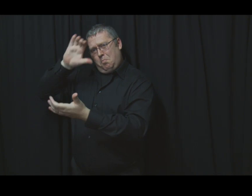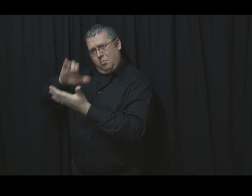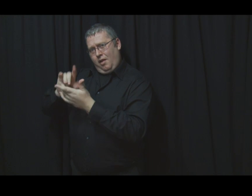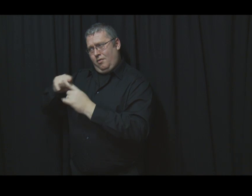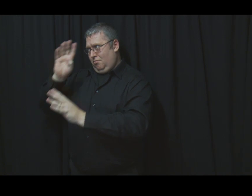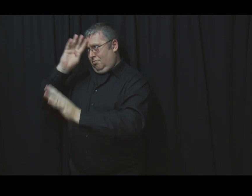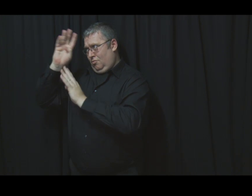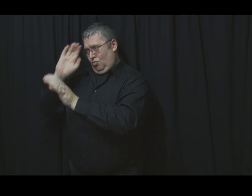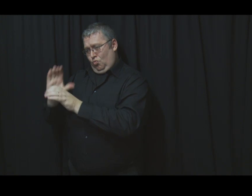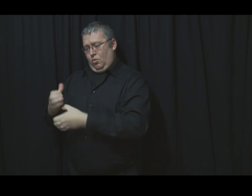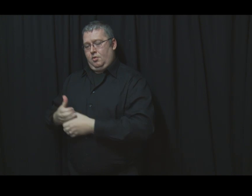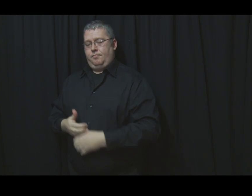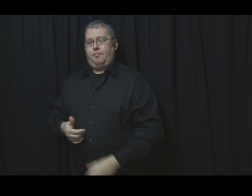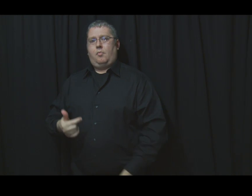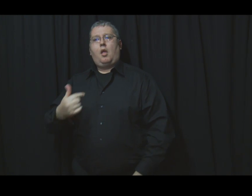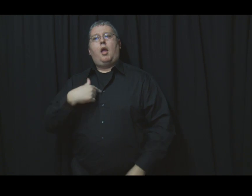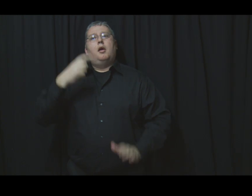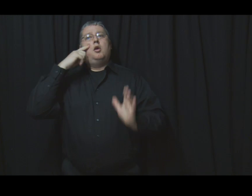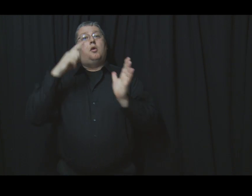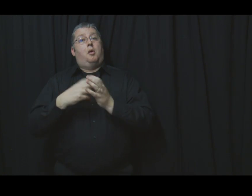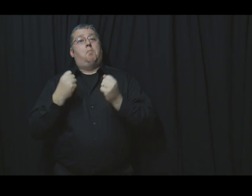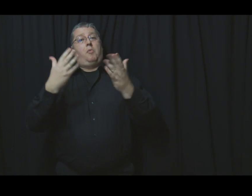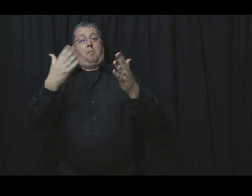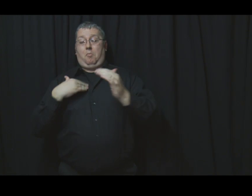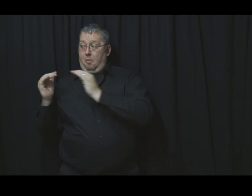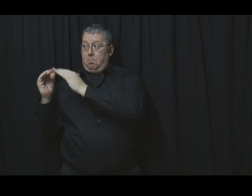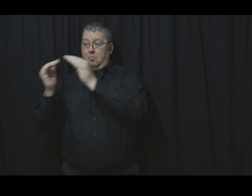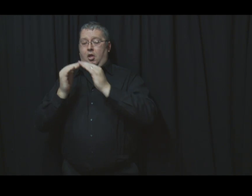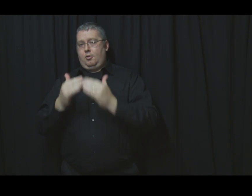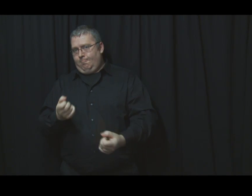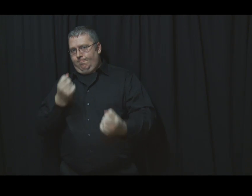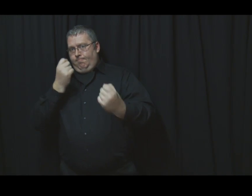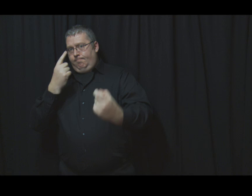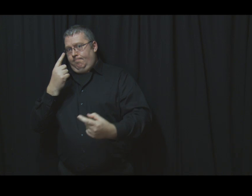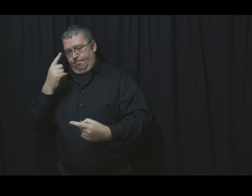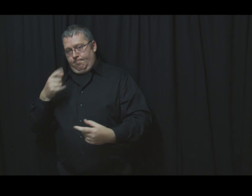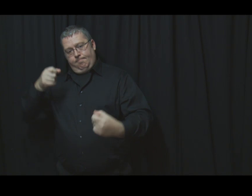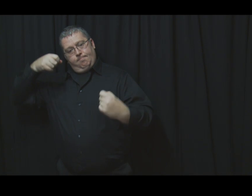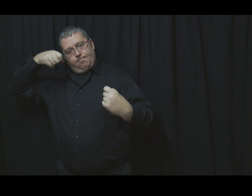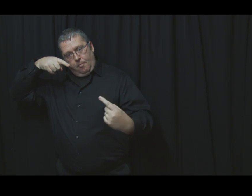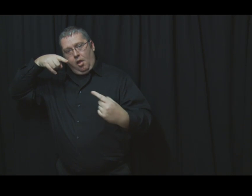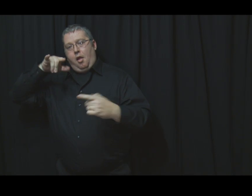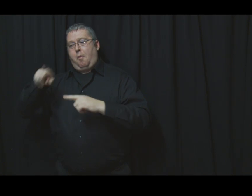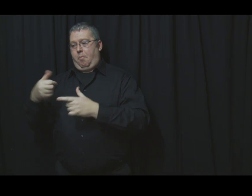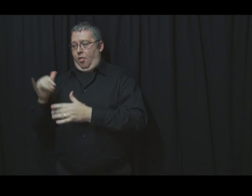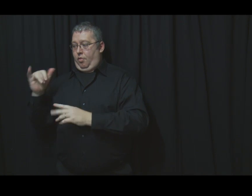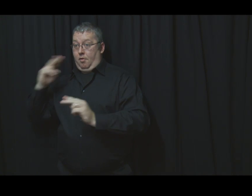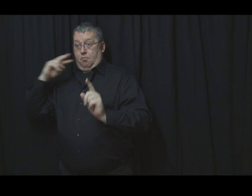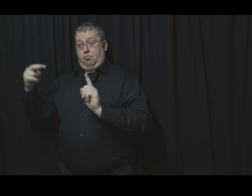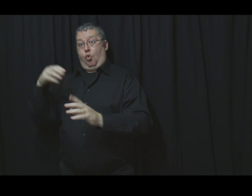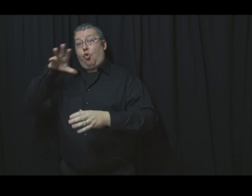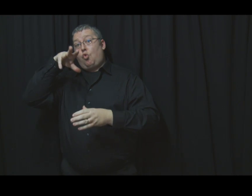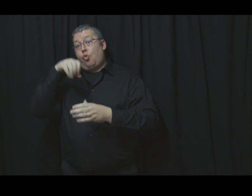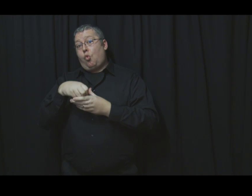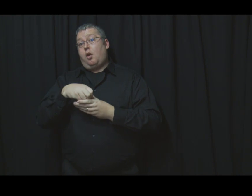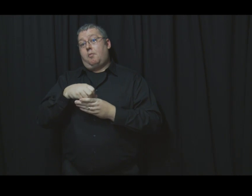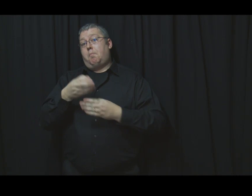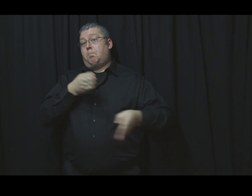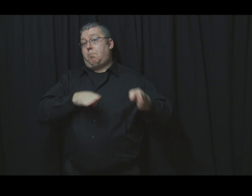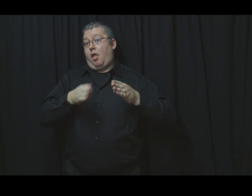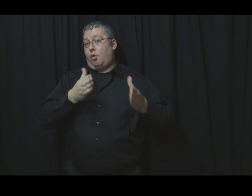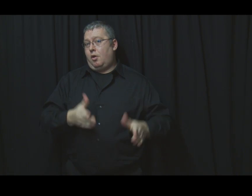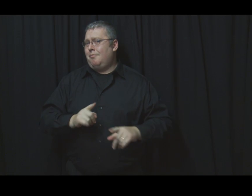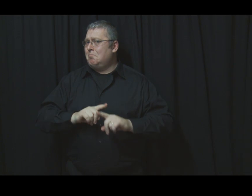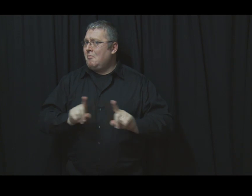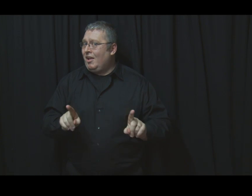find that many of my colleagues in academia are sympathetic to the creationist viewpoint, including biologists. However, they are